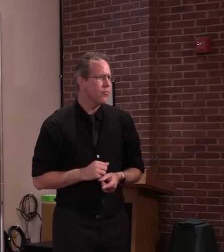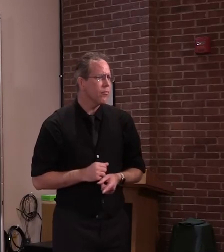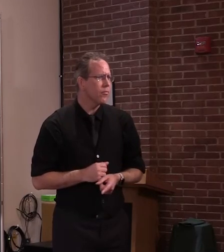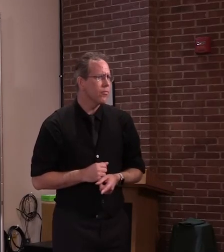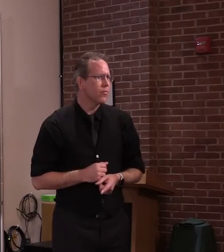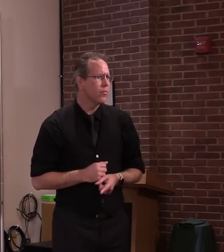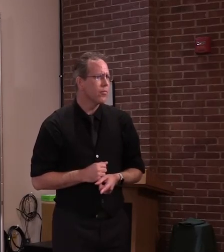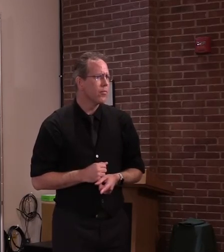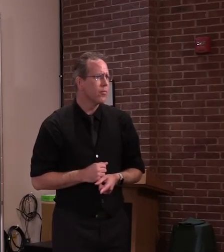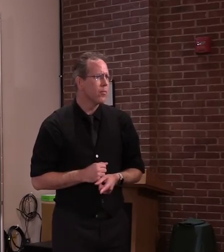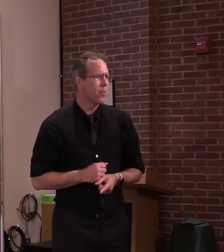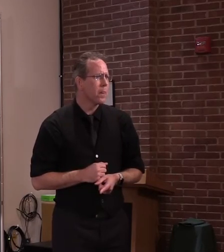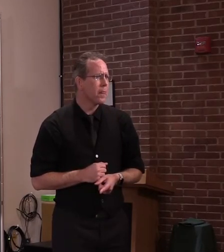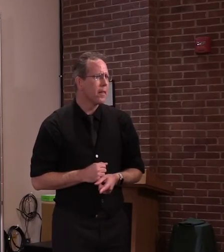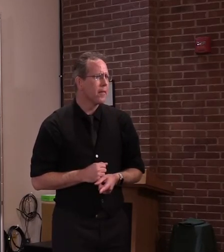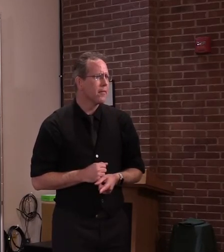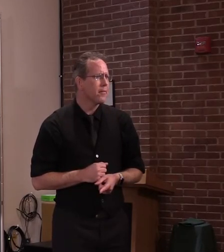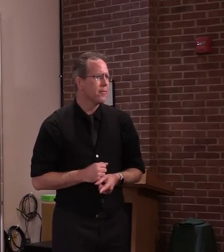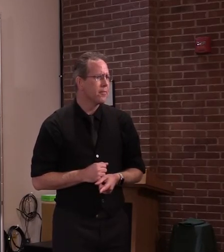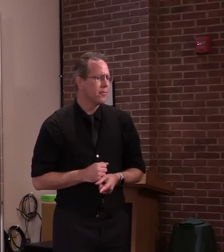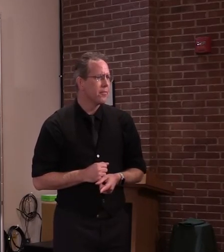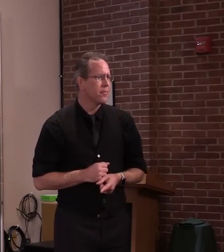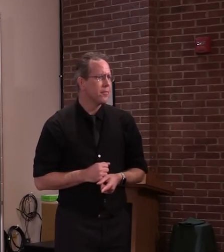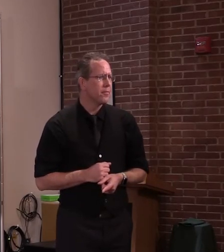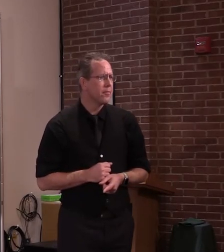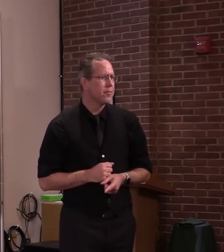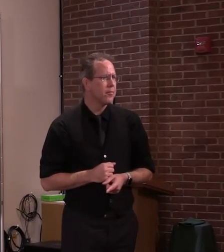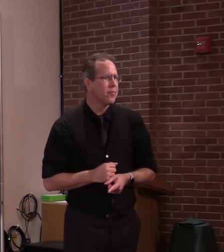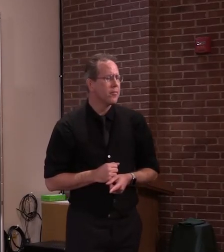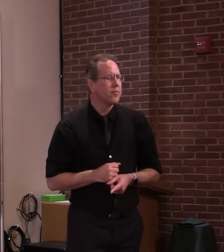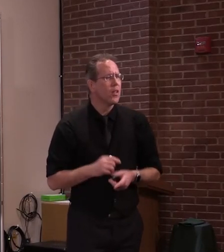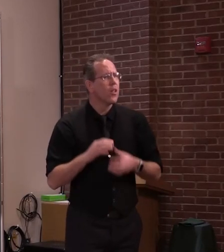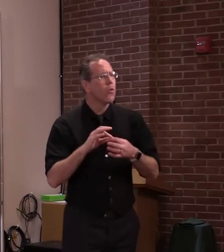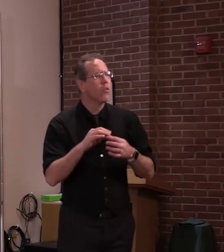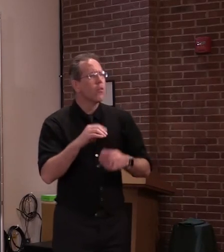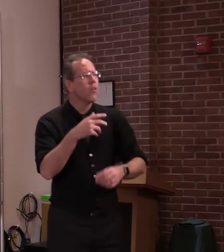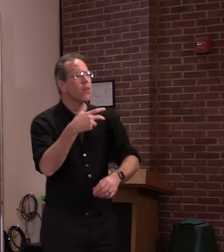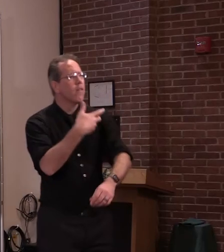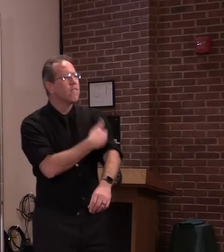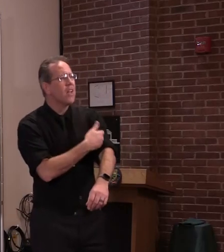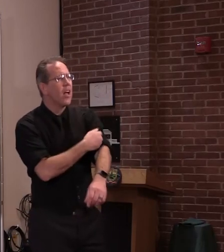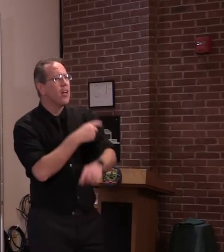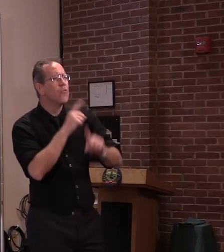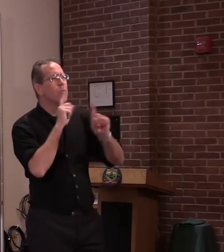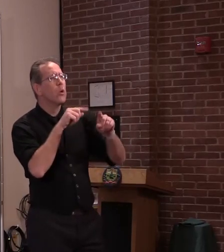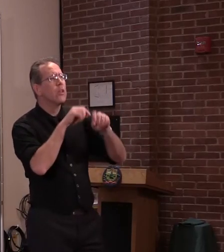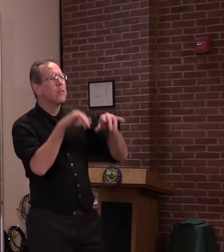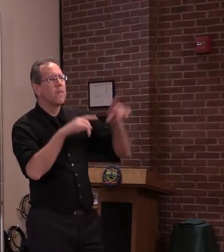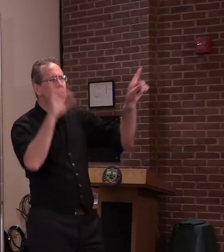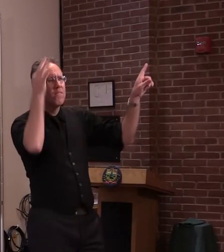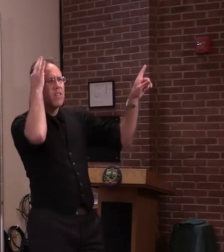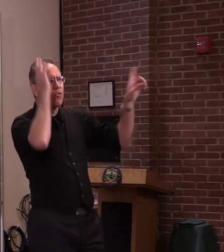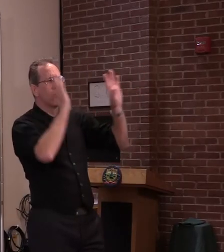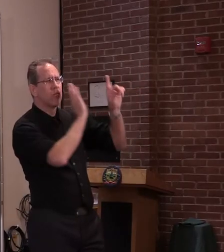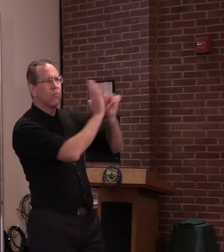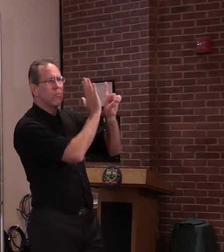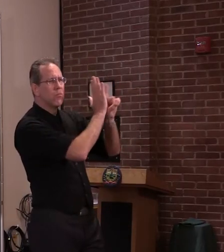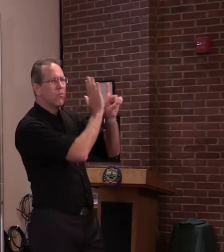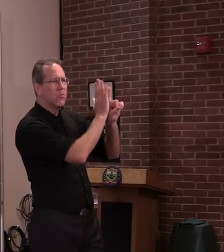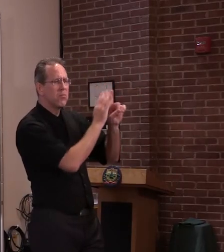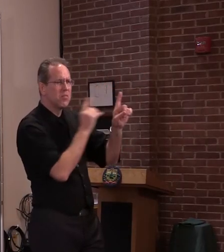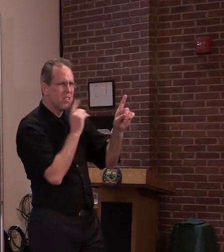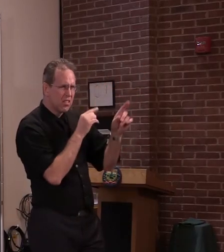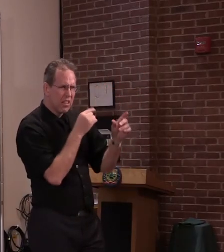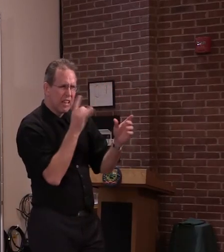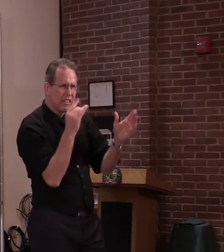data from Vermont shows more than 1,800 adverse reactions from COVID, including 11 deaths and 30 victims who have become disabled.